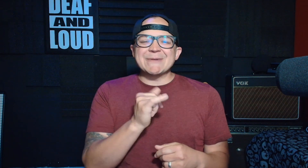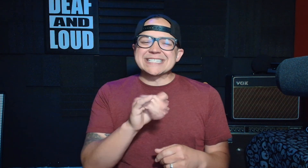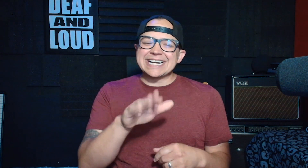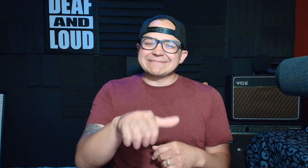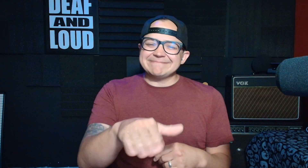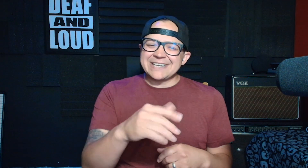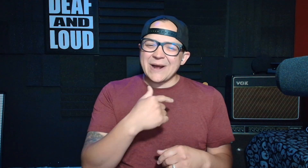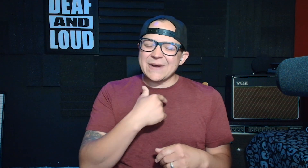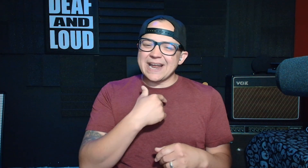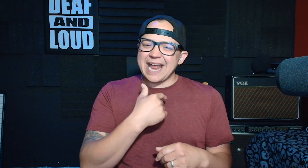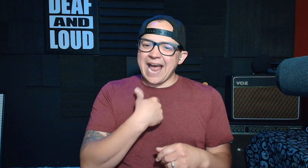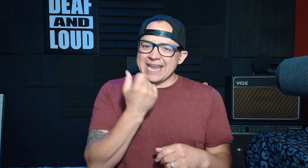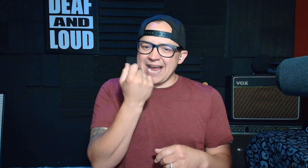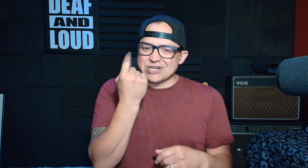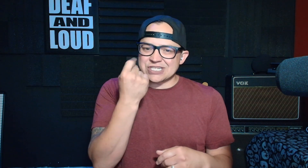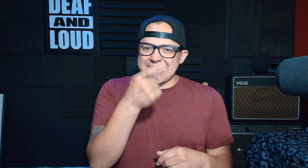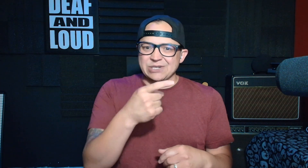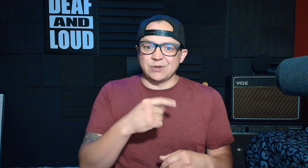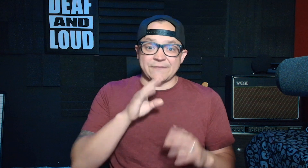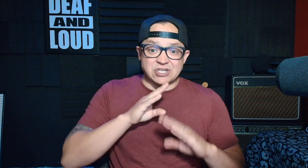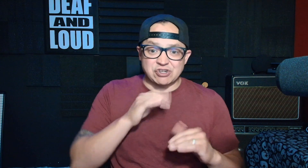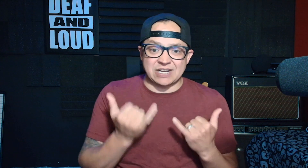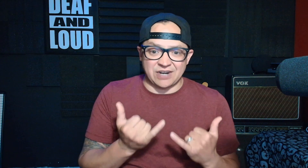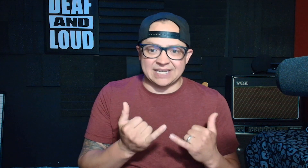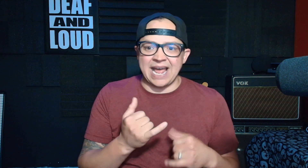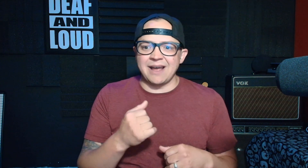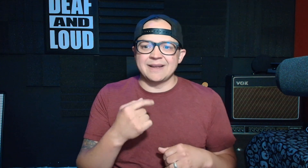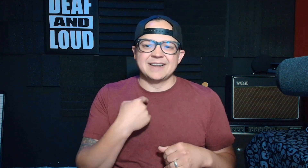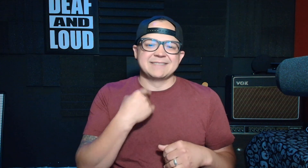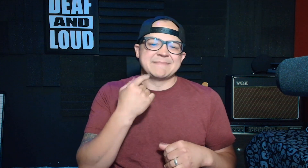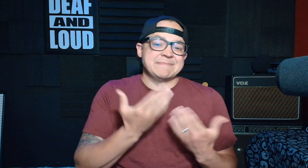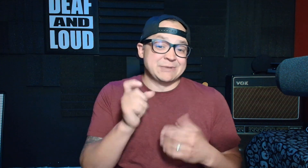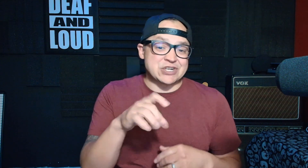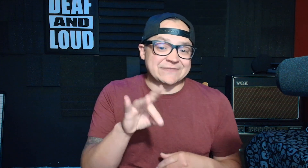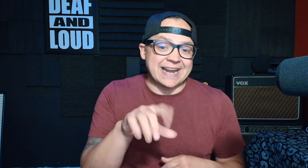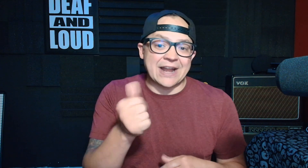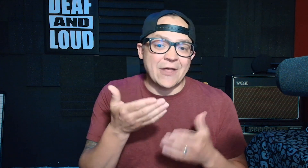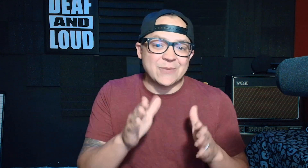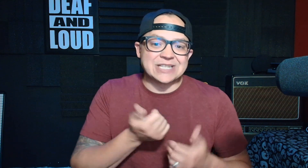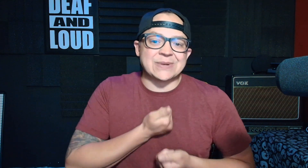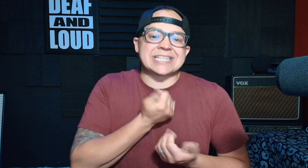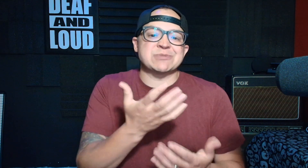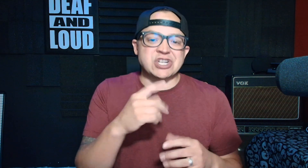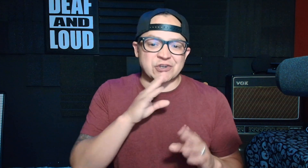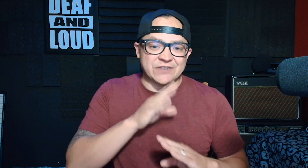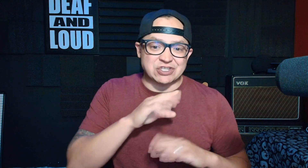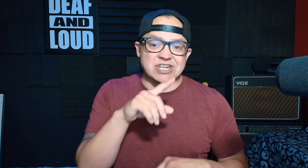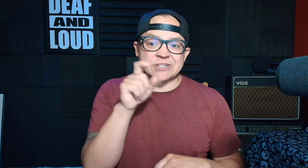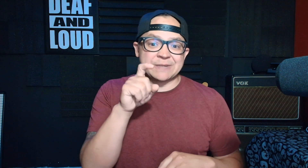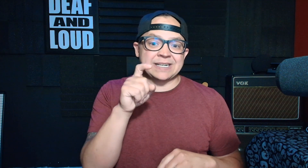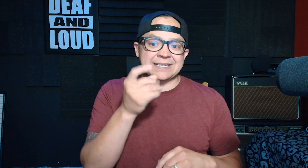I'm always like, I understand you're frustrated right now. Maybe you should find another way to express